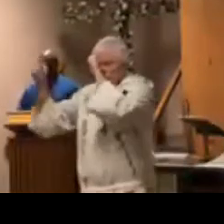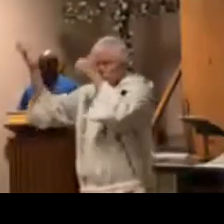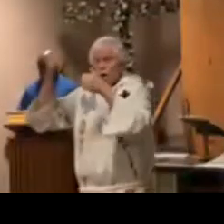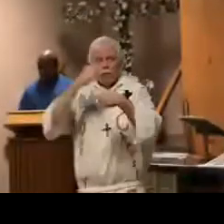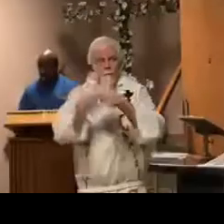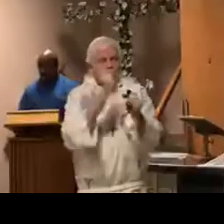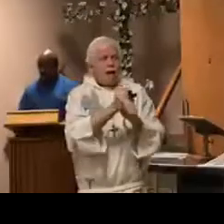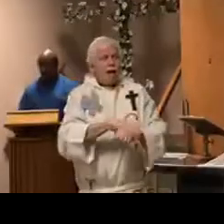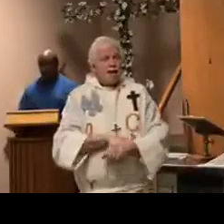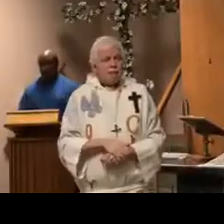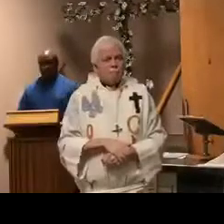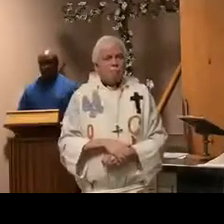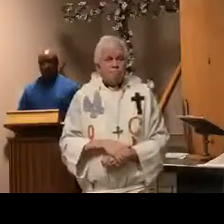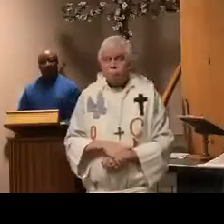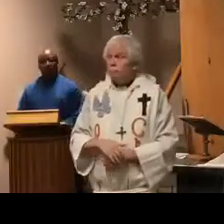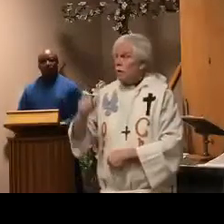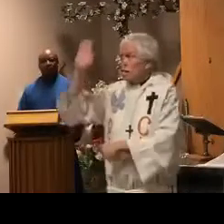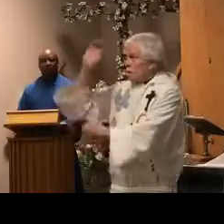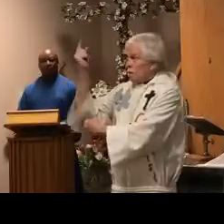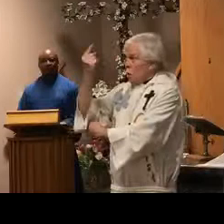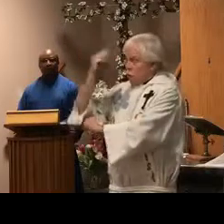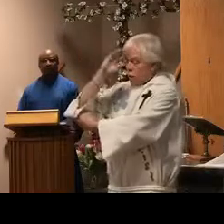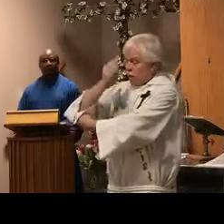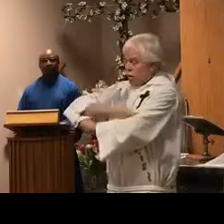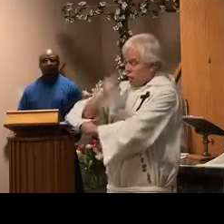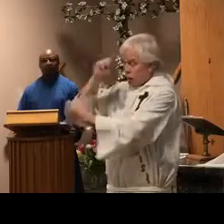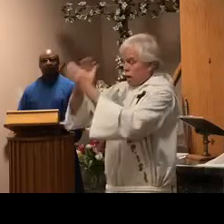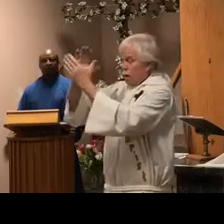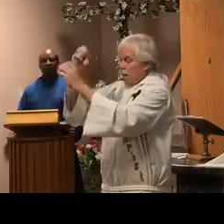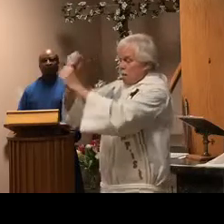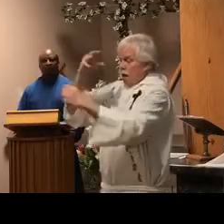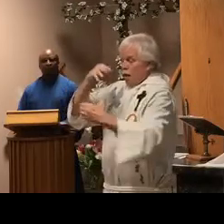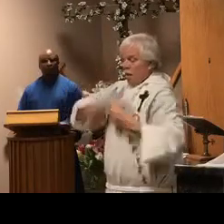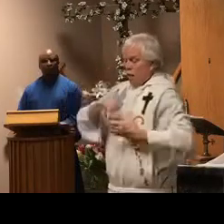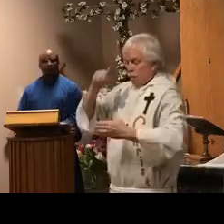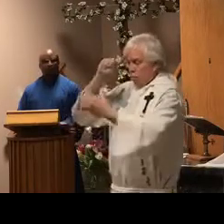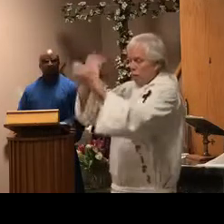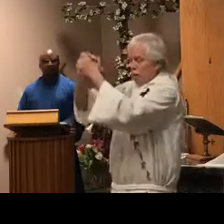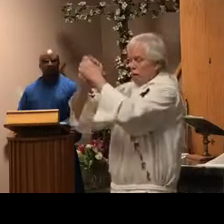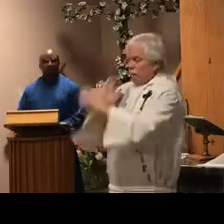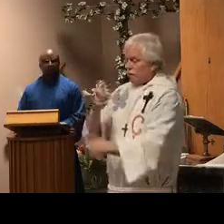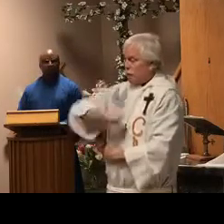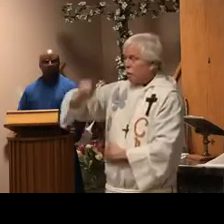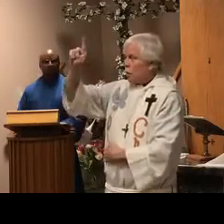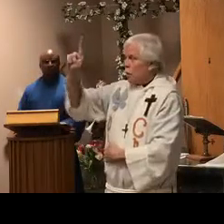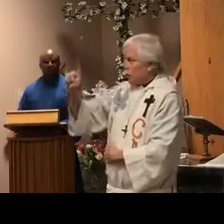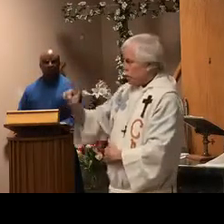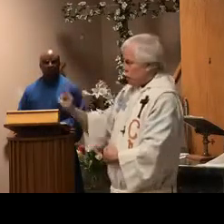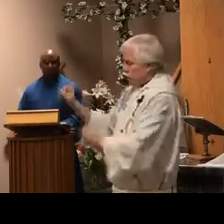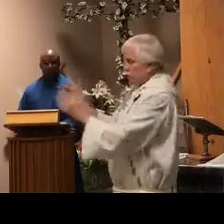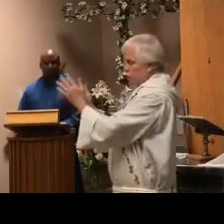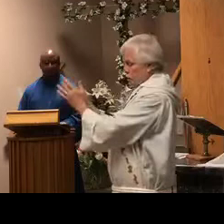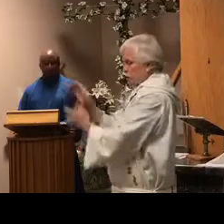I believe in His only Son, who came here, our Lord, Jesus